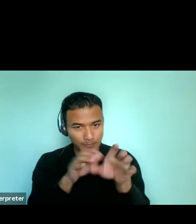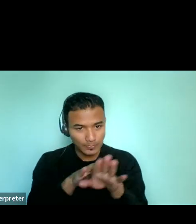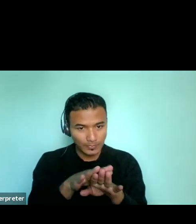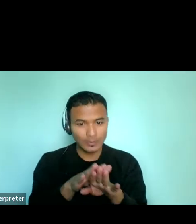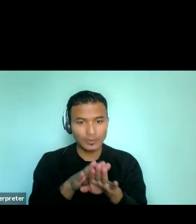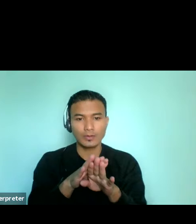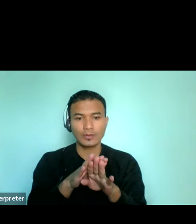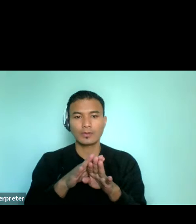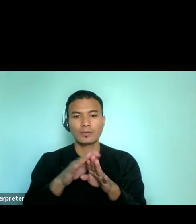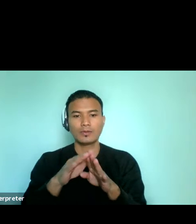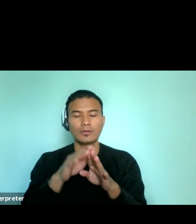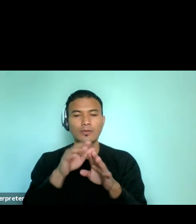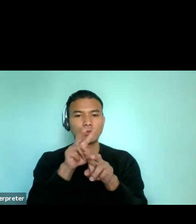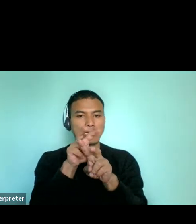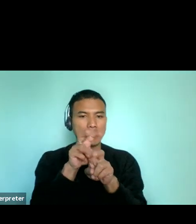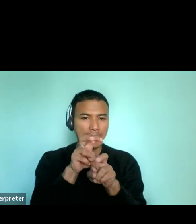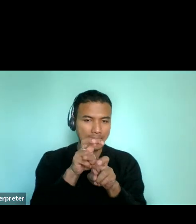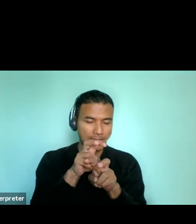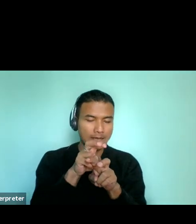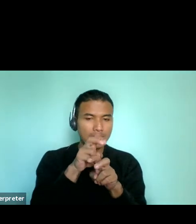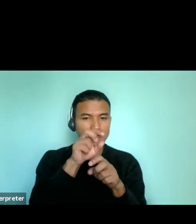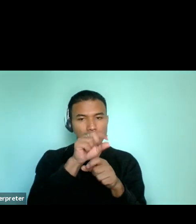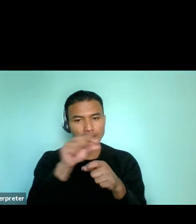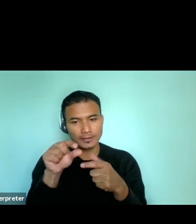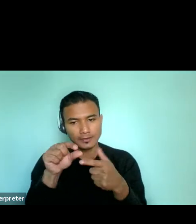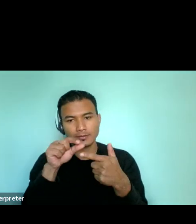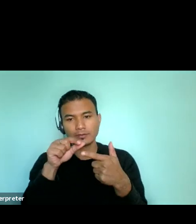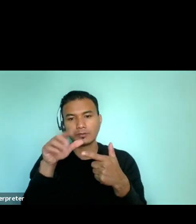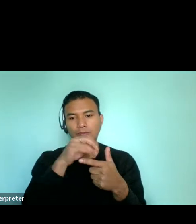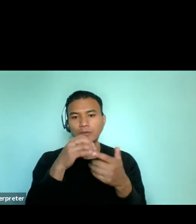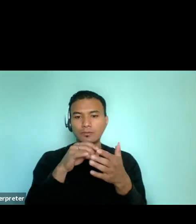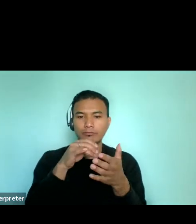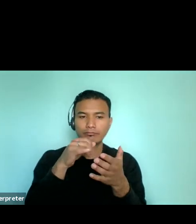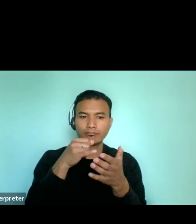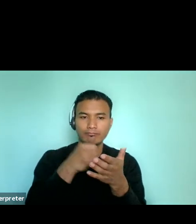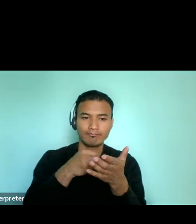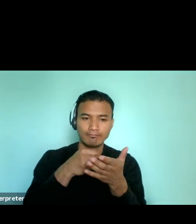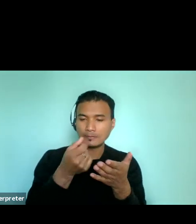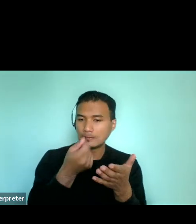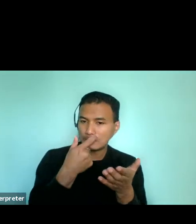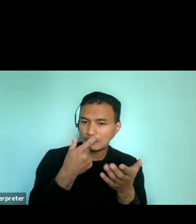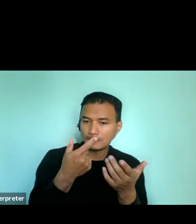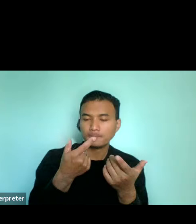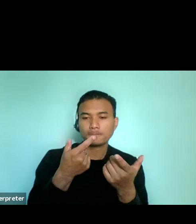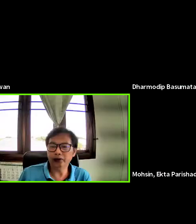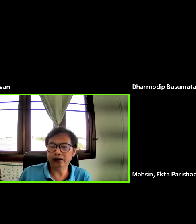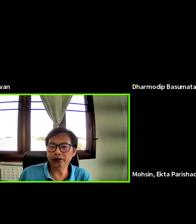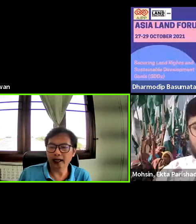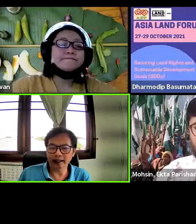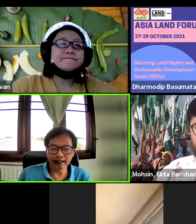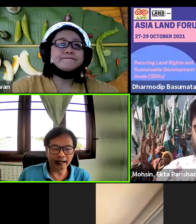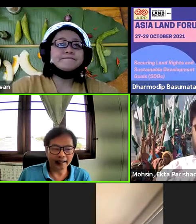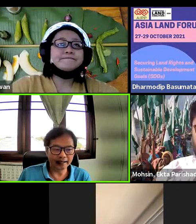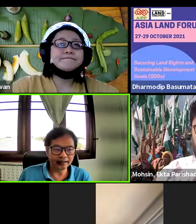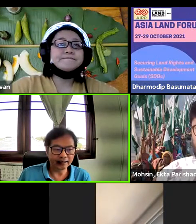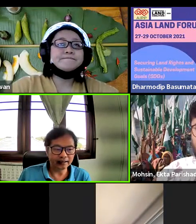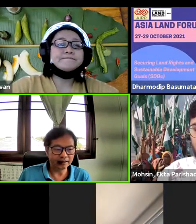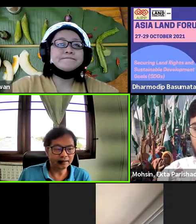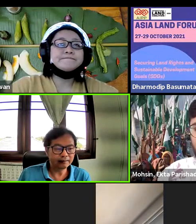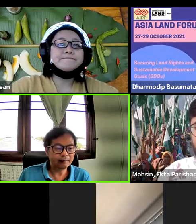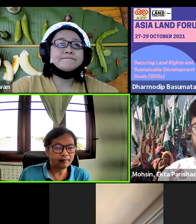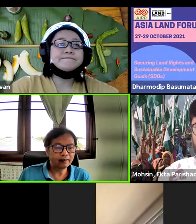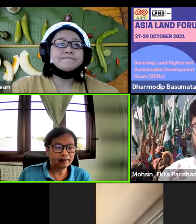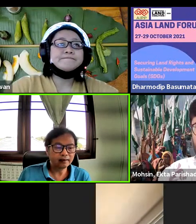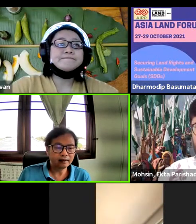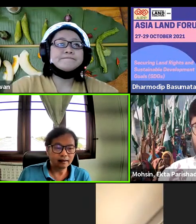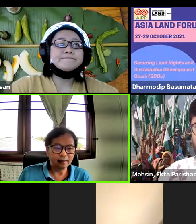raising in the community and source of medicine. It also source of our culture and identity.